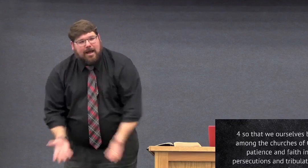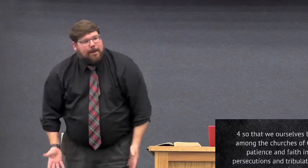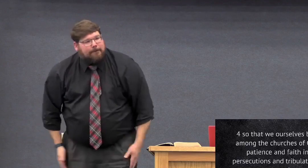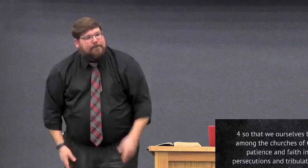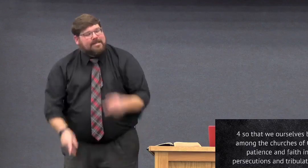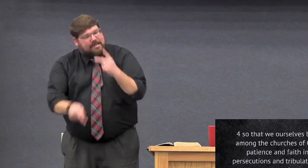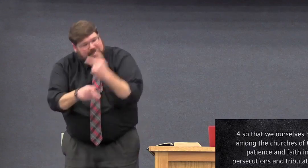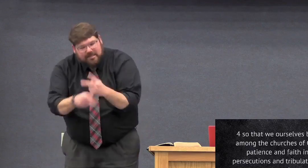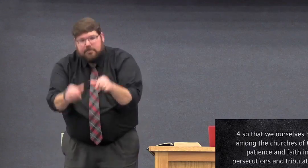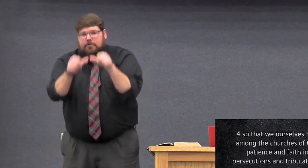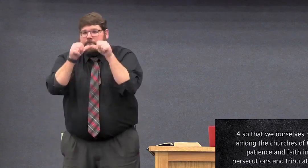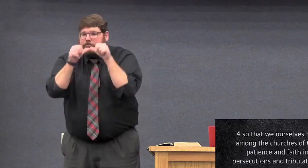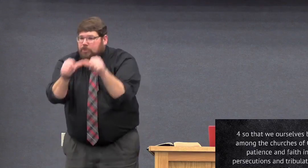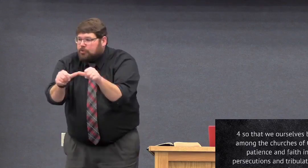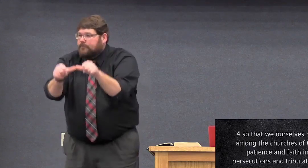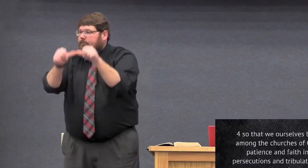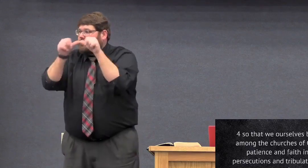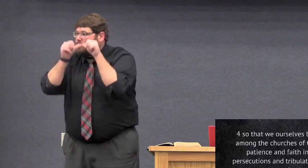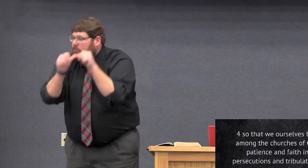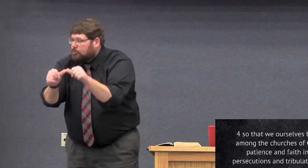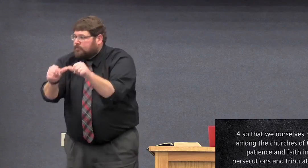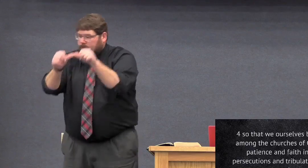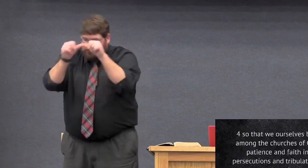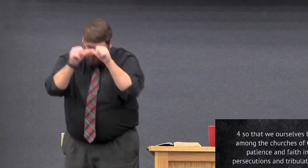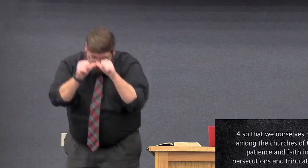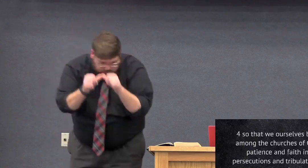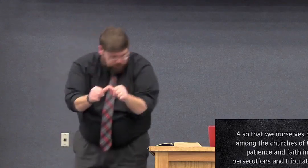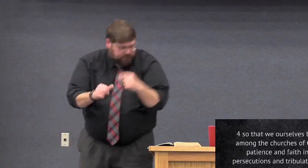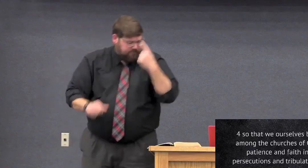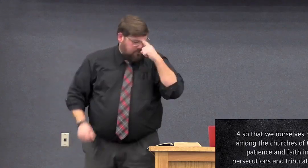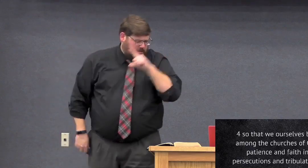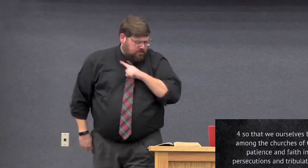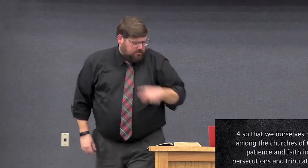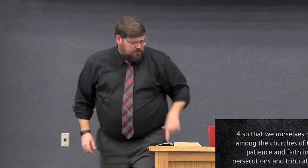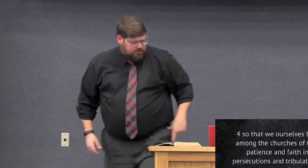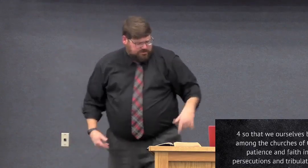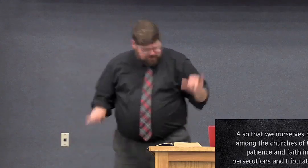Don't stop. Keep going. Persevere for the Lord.